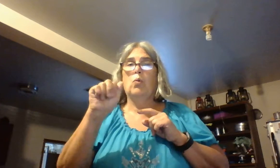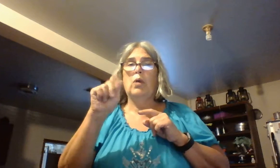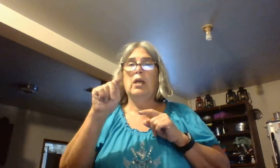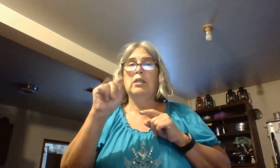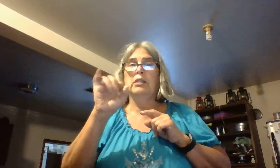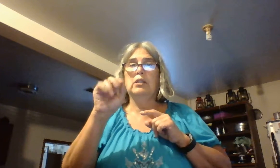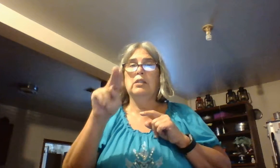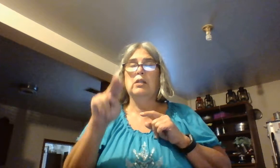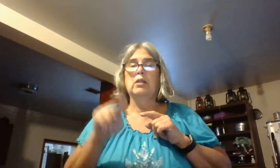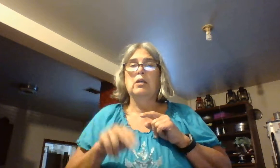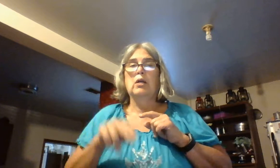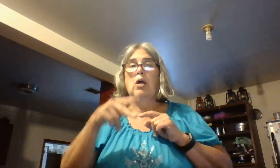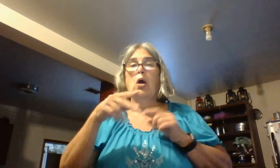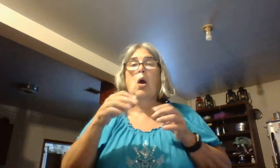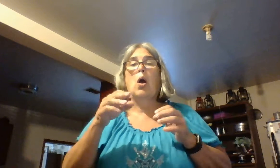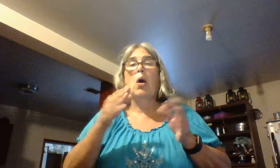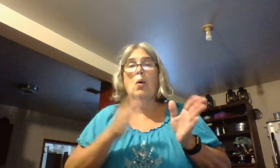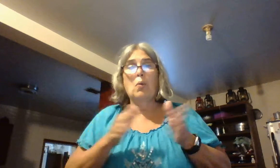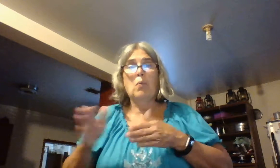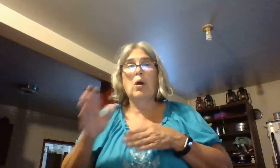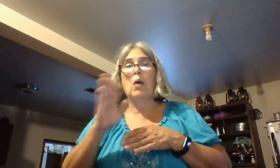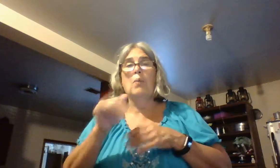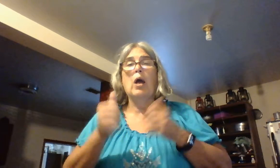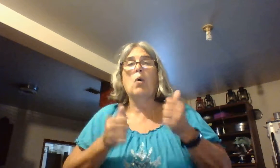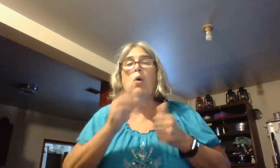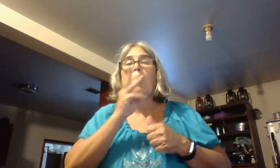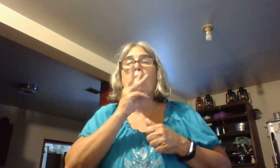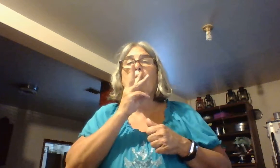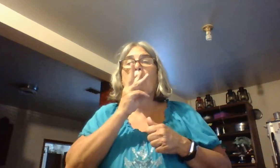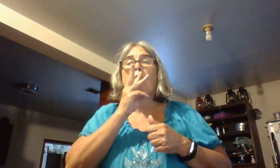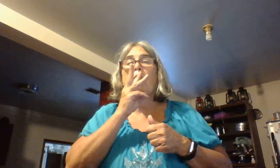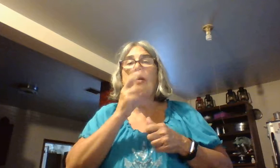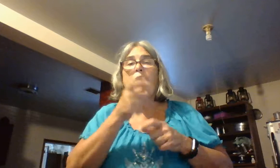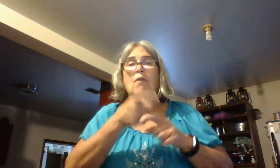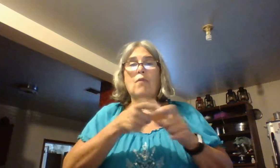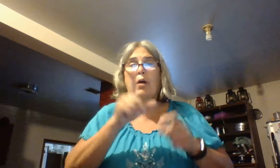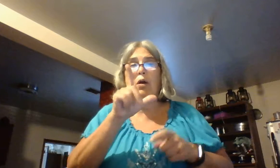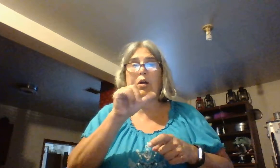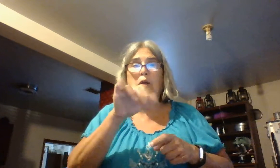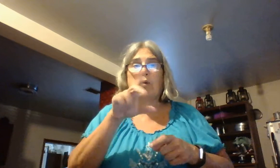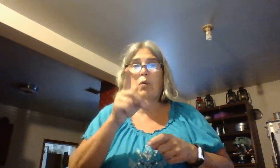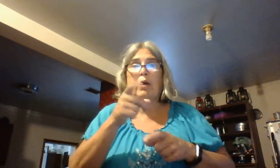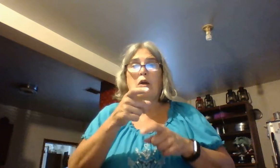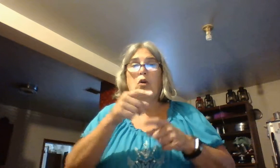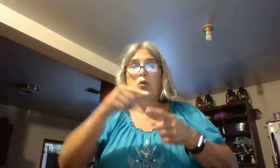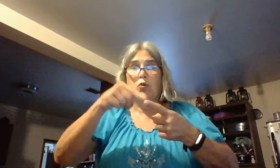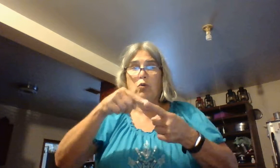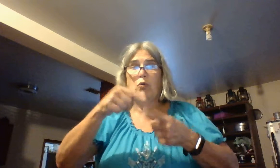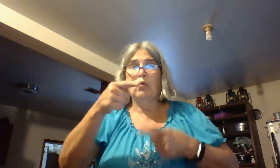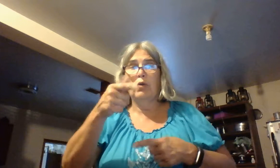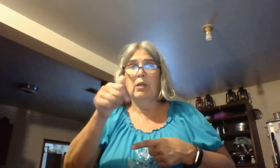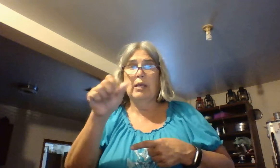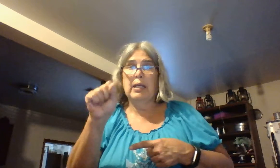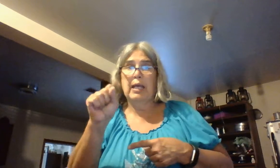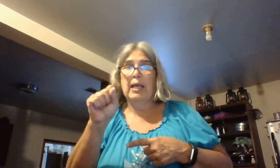Cooling process by which water is changed from the liquid form, which is water, to the gas form, which happens to be water vapor.